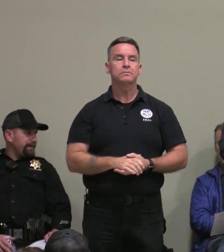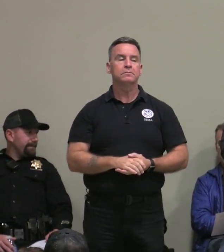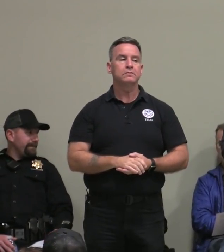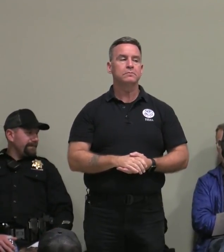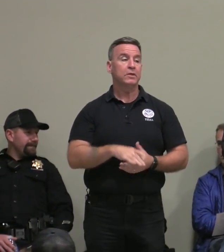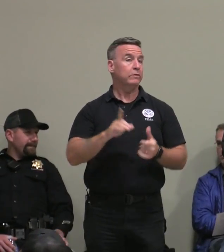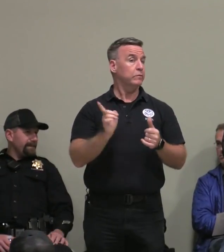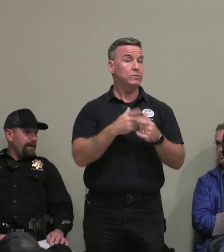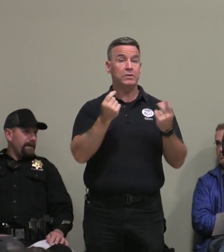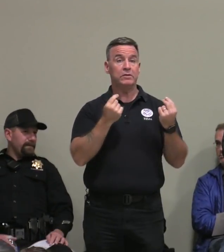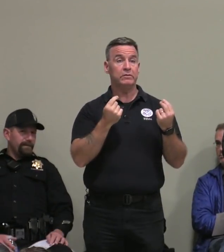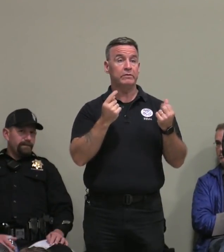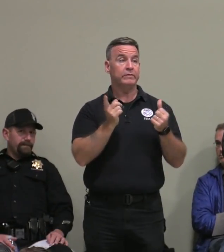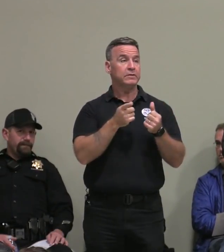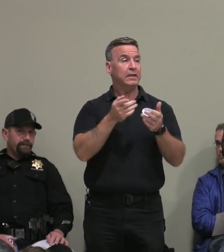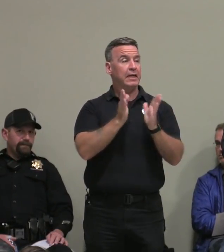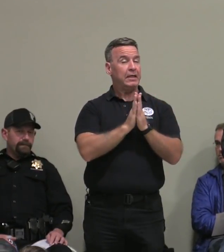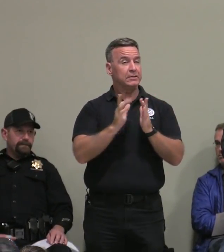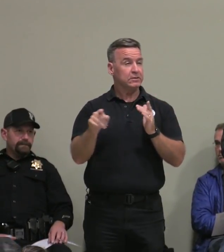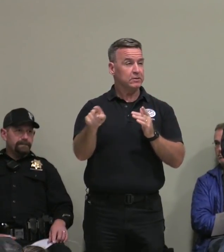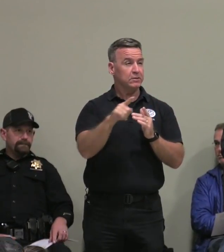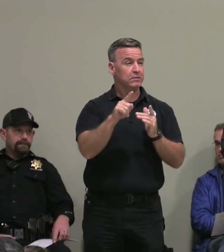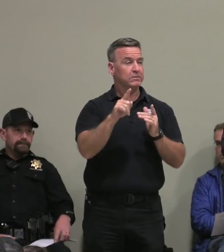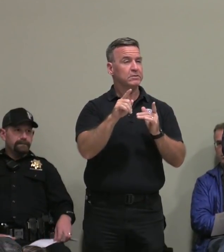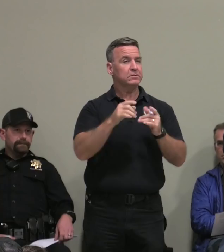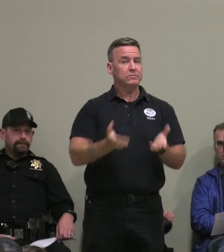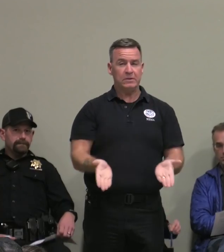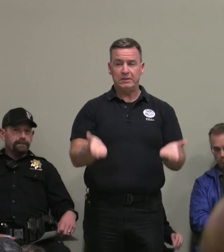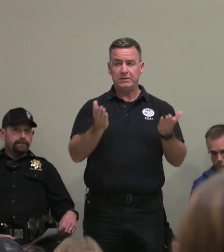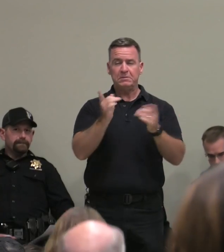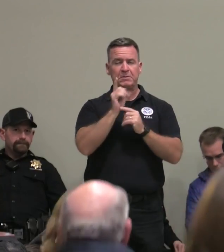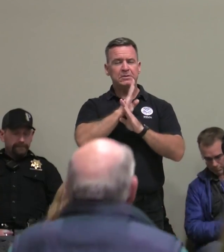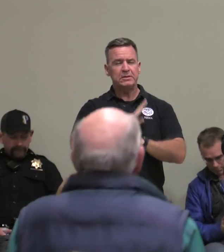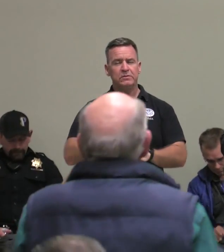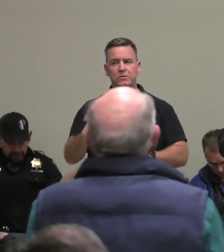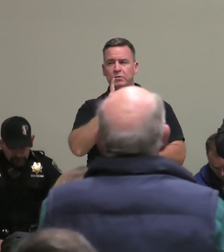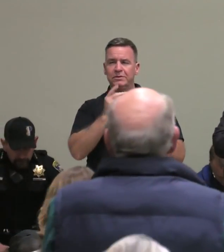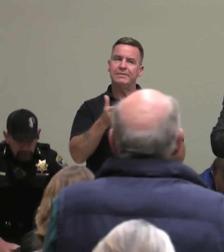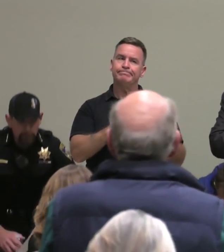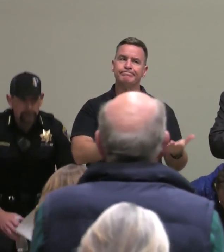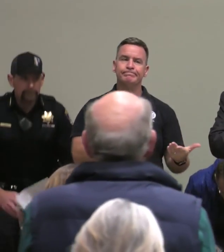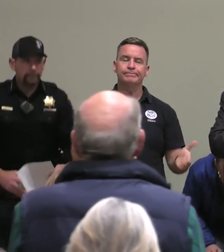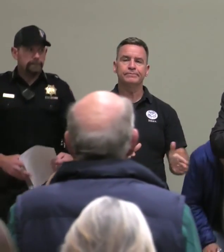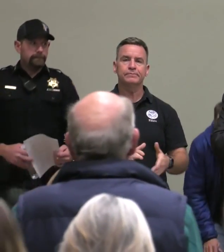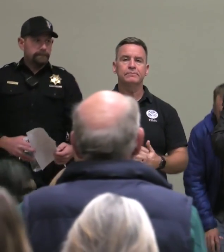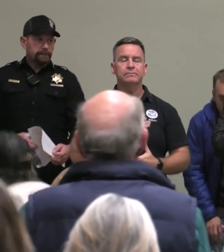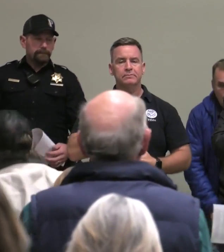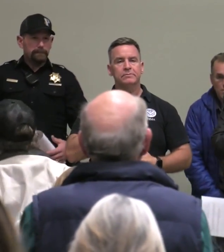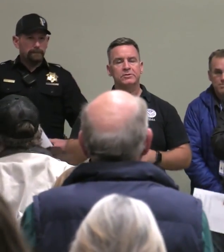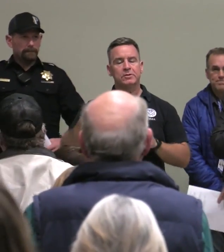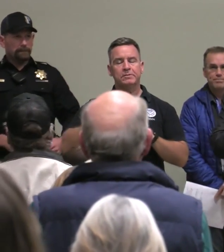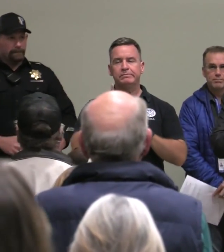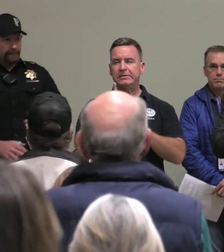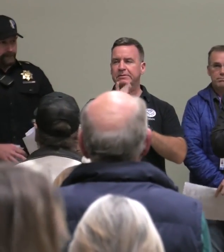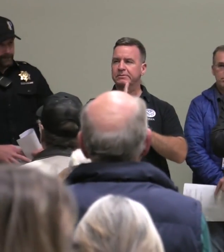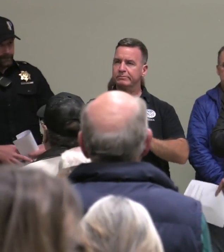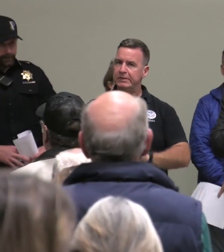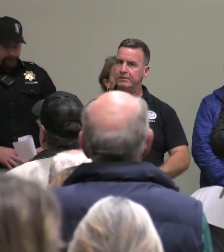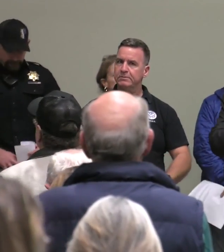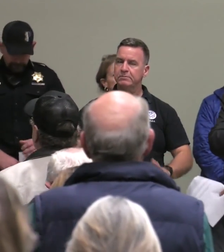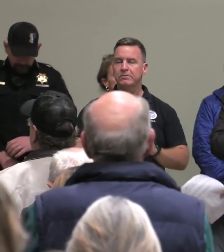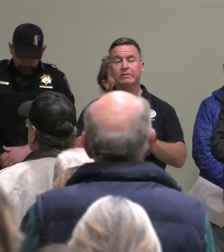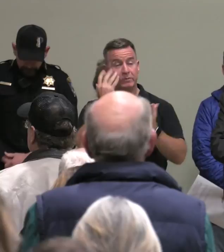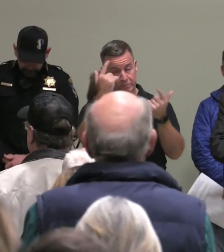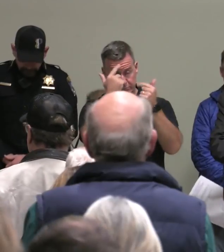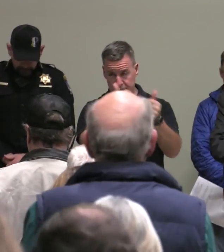is ask everybody to rise and let's have a moment of silence for those that lost their lives. Please join me in a moment of silence, pray